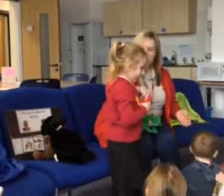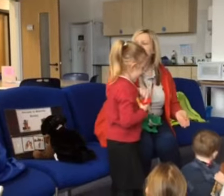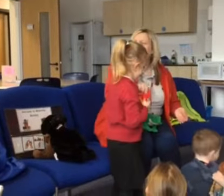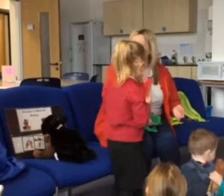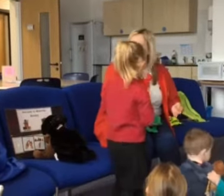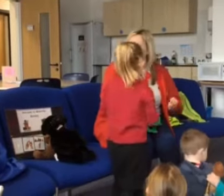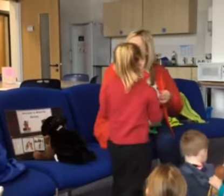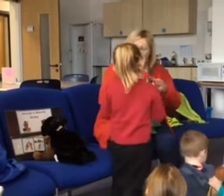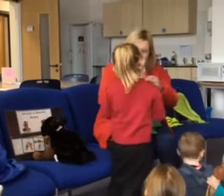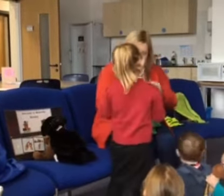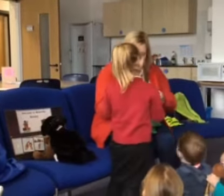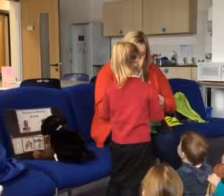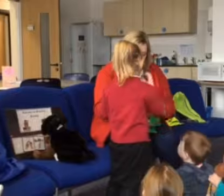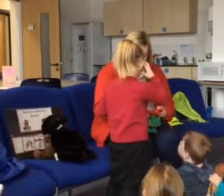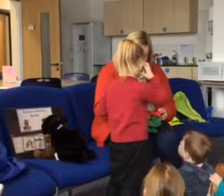table. Imagine the board. Let's put the board.